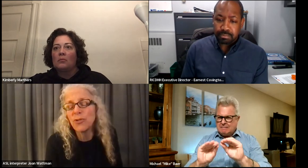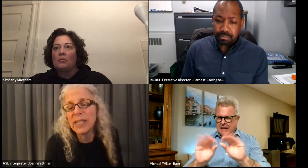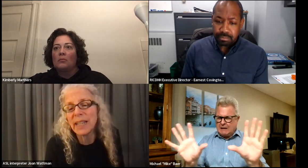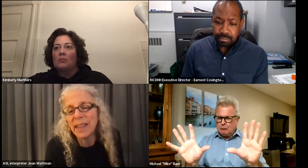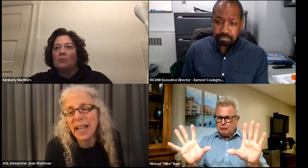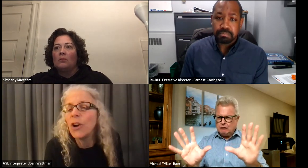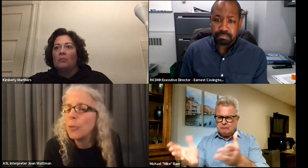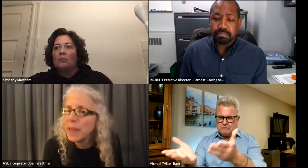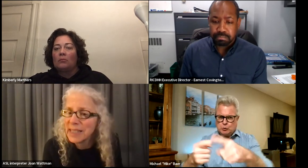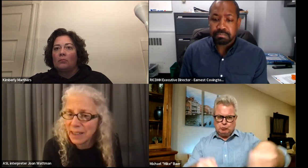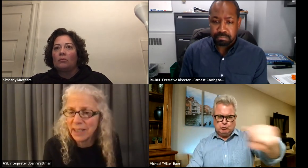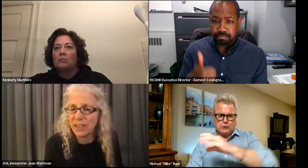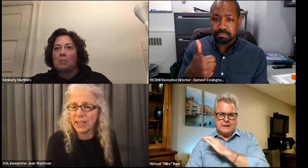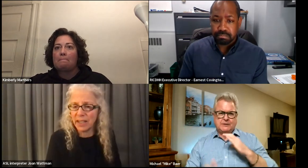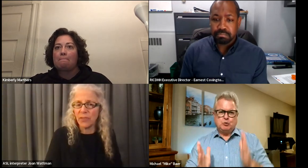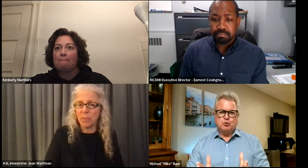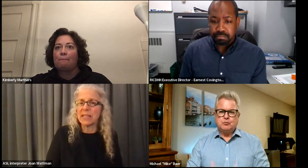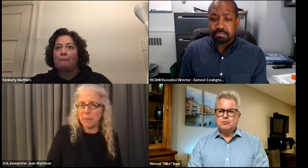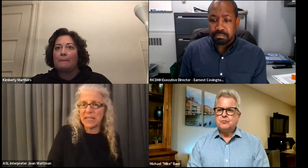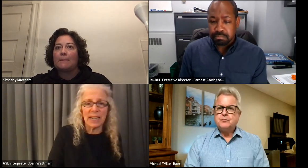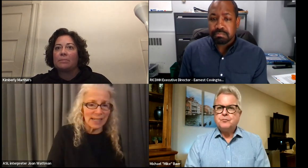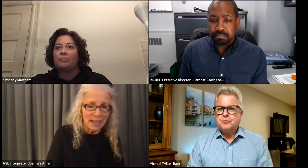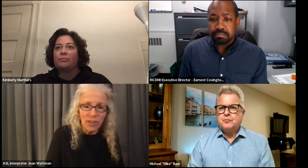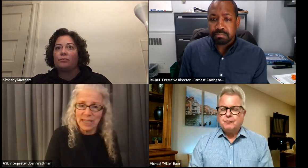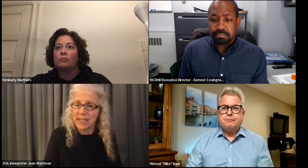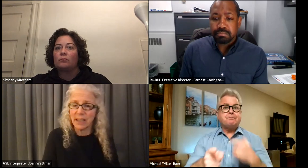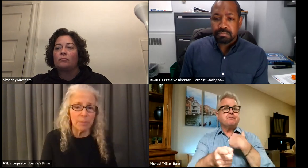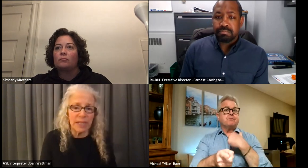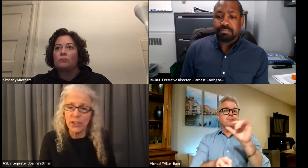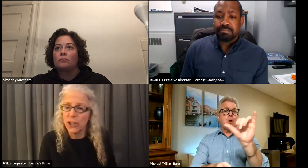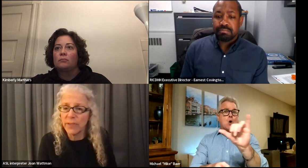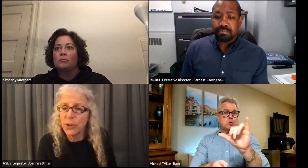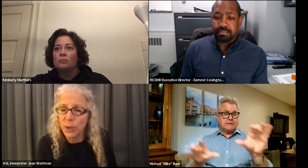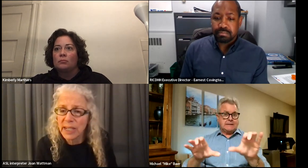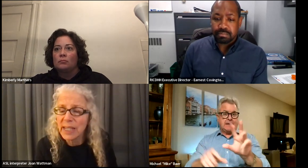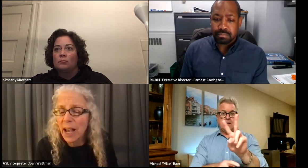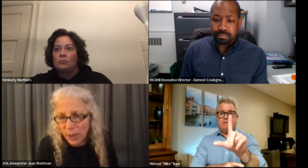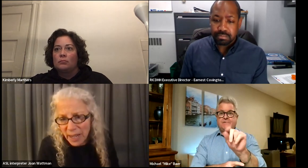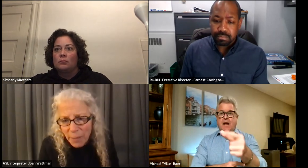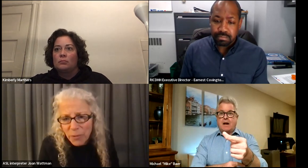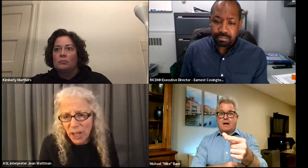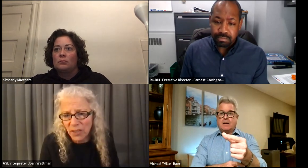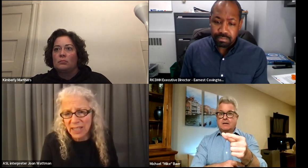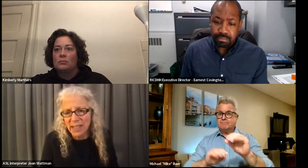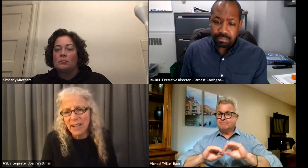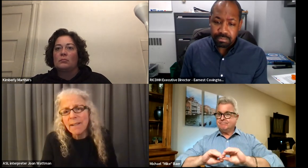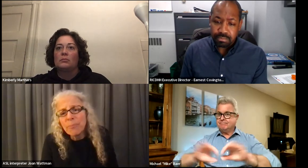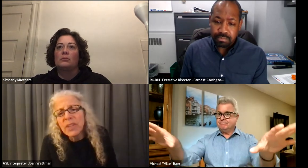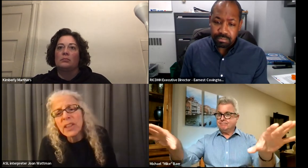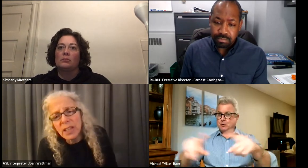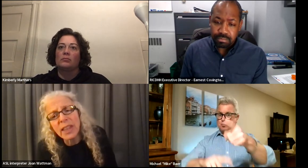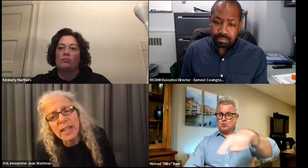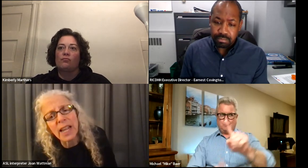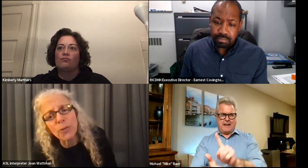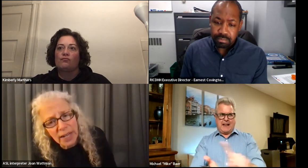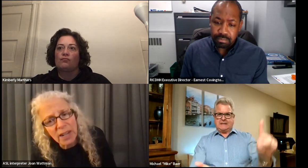it is an interesting thing. I hope that's clear, that if the mask mandate is lifted, it's still up to each individual to decide what their comfort level is.